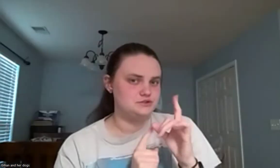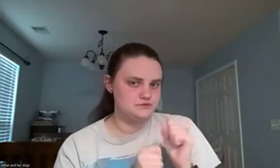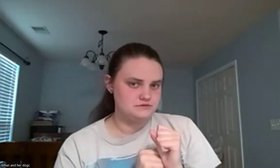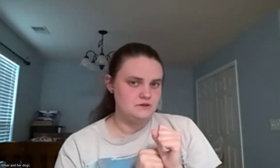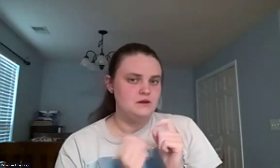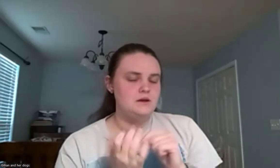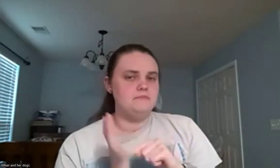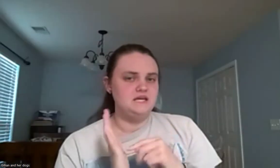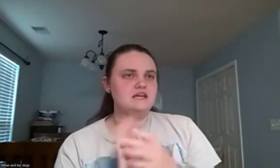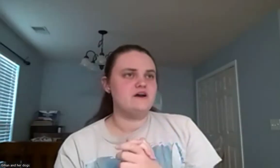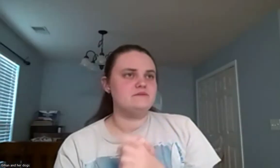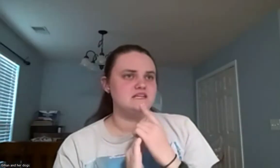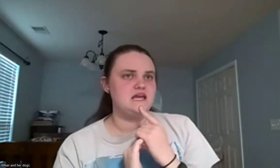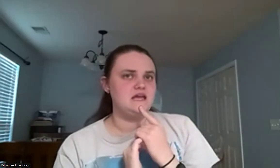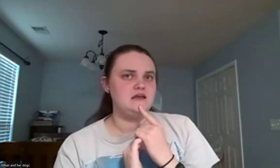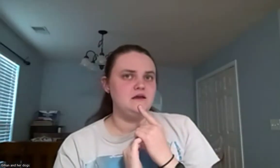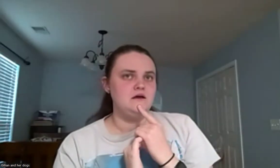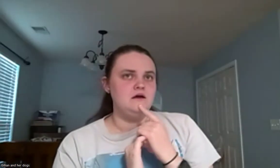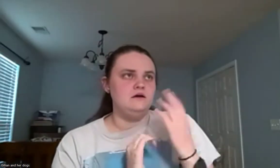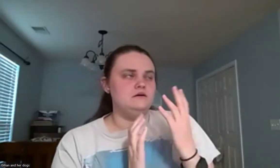clues. Meaning, if I'm saying